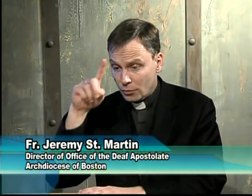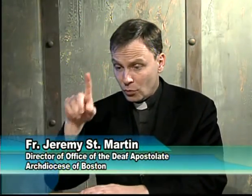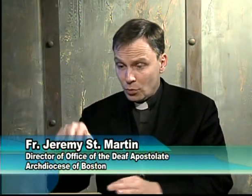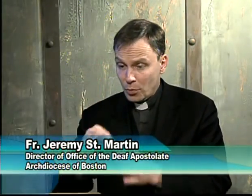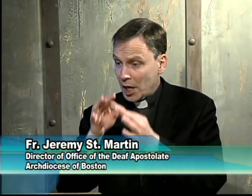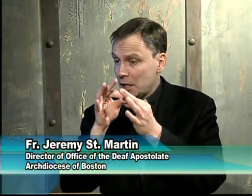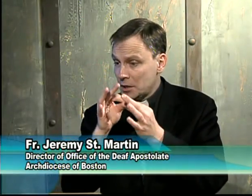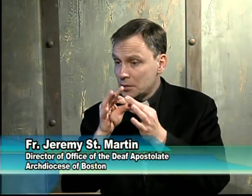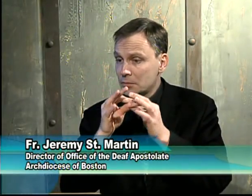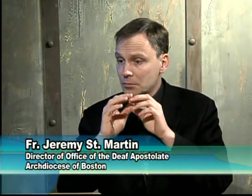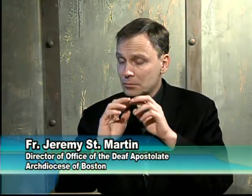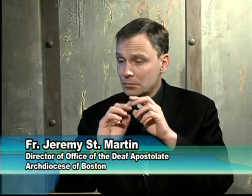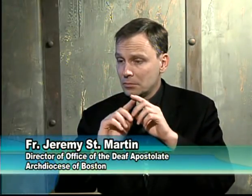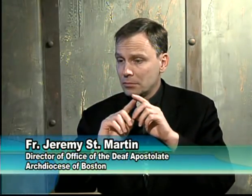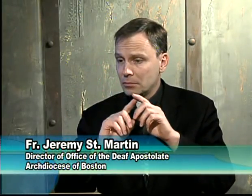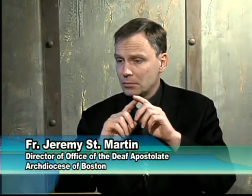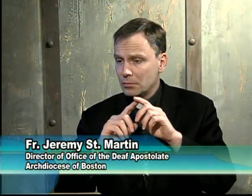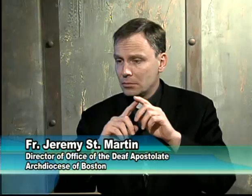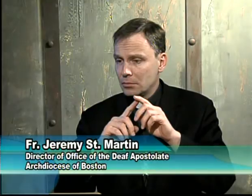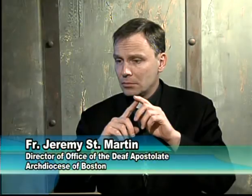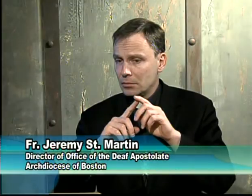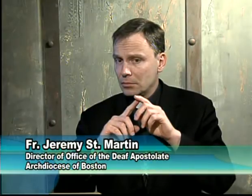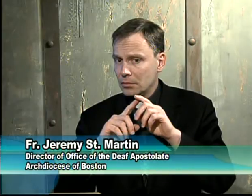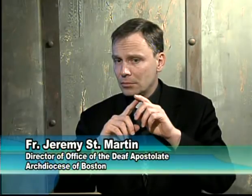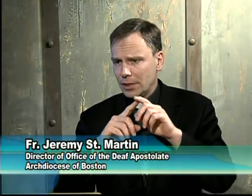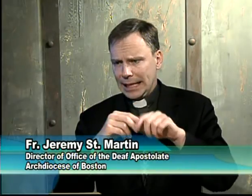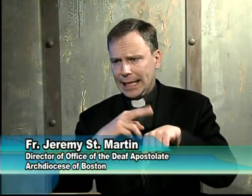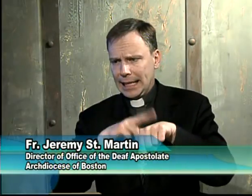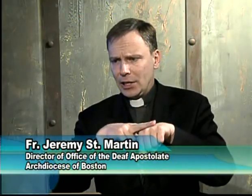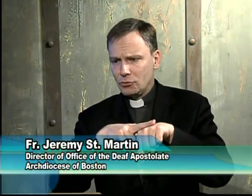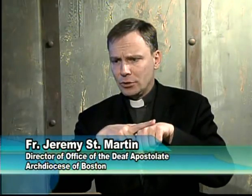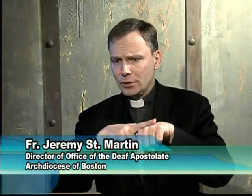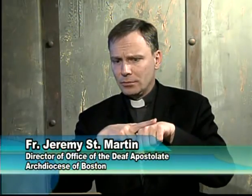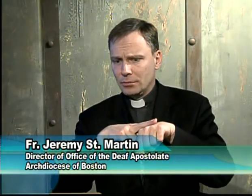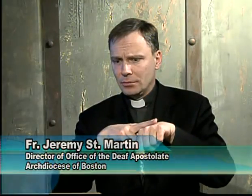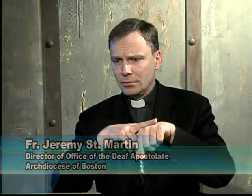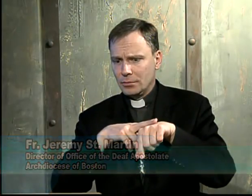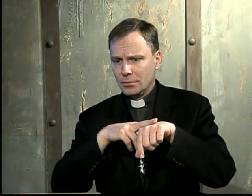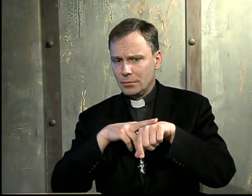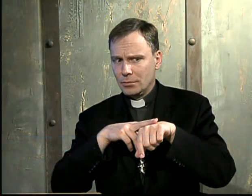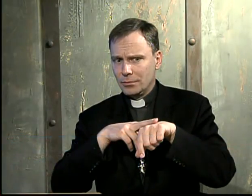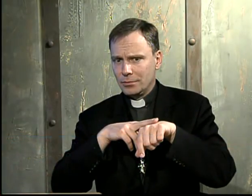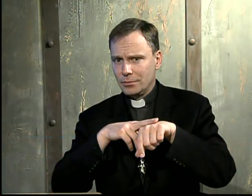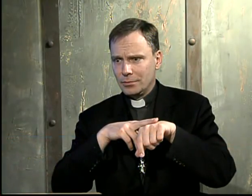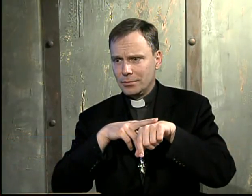to be able to express good music for a particular Mass.